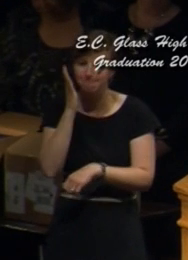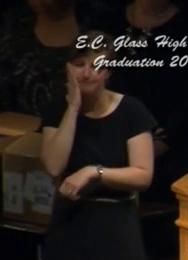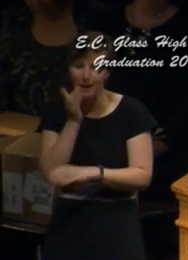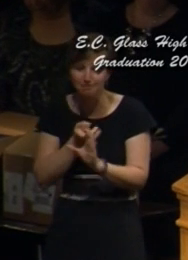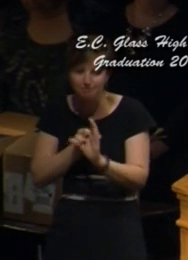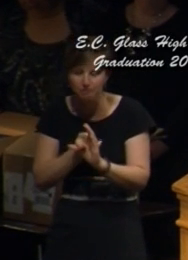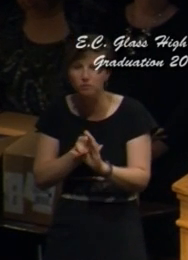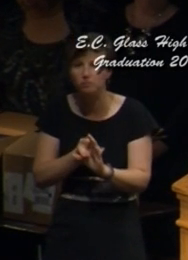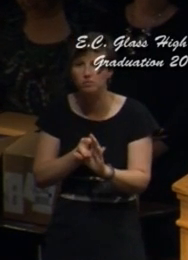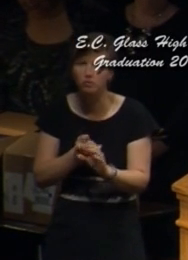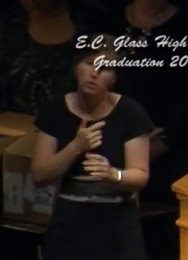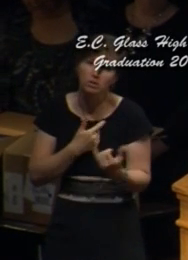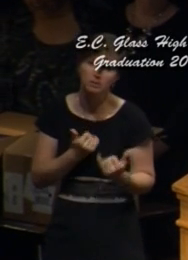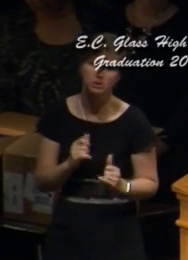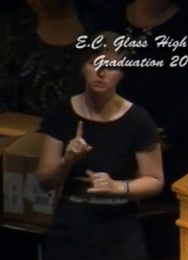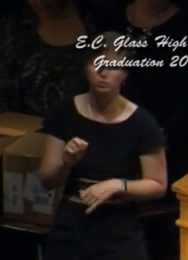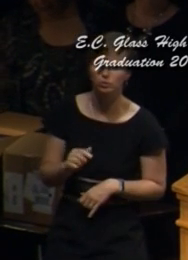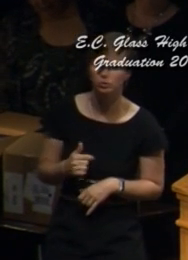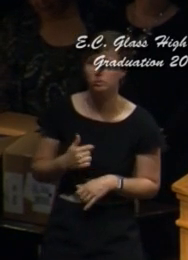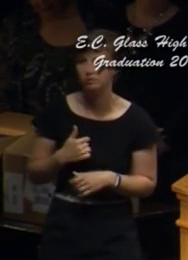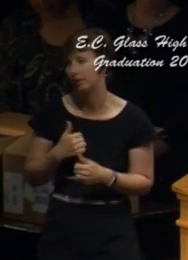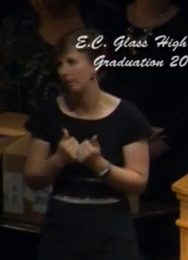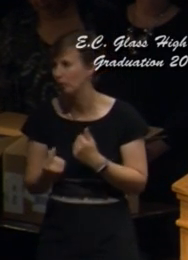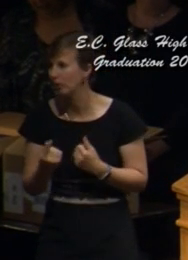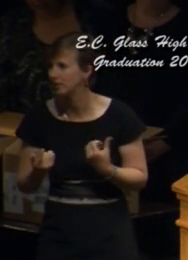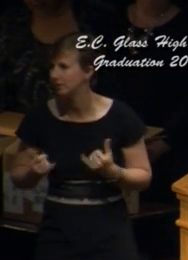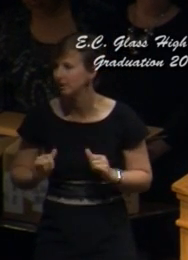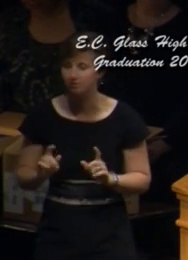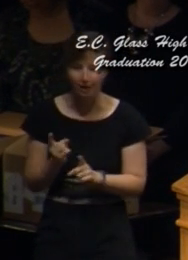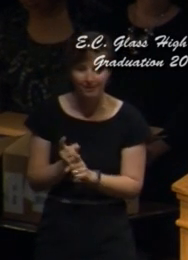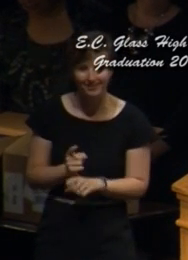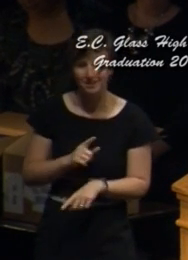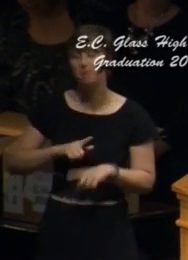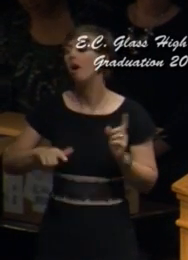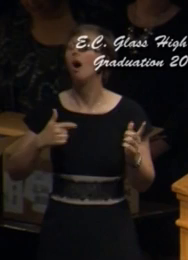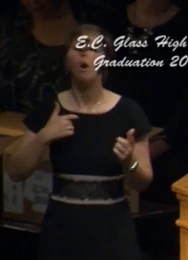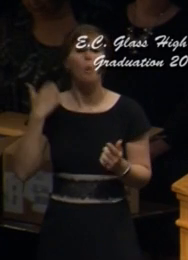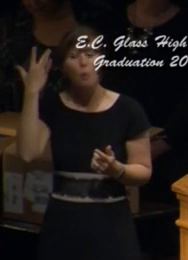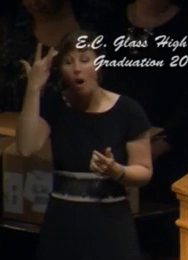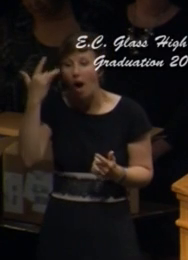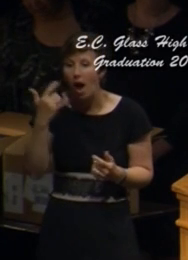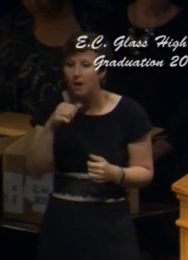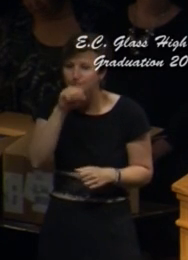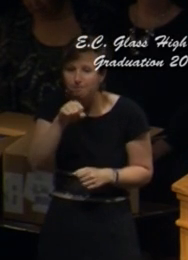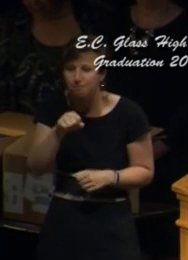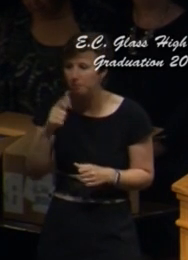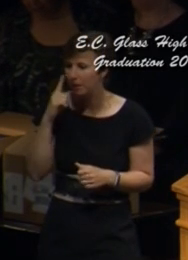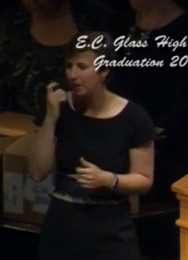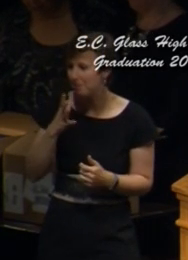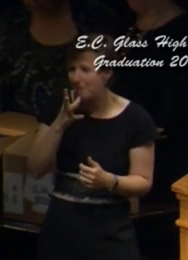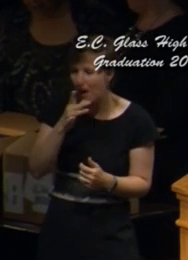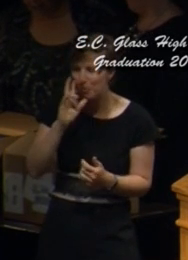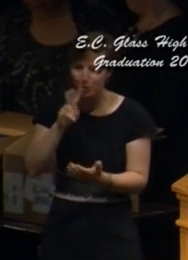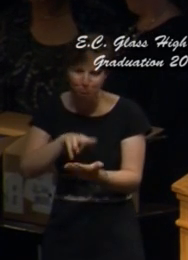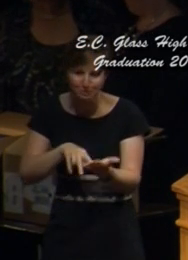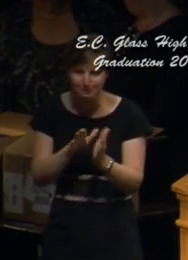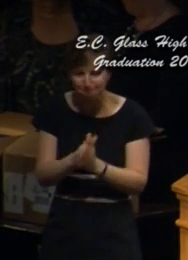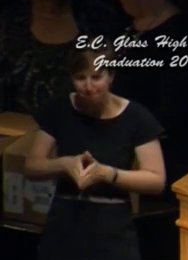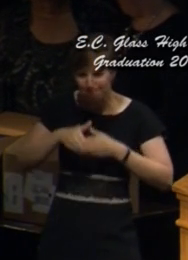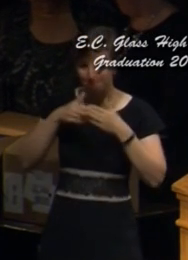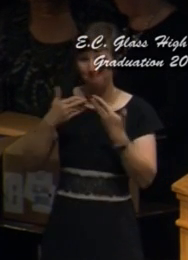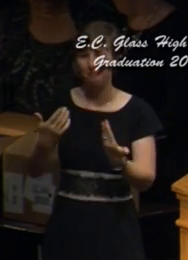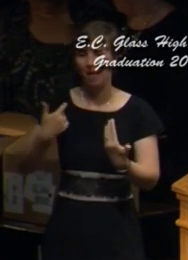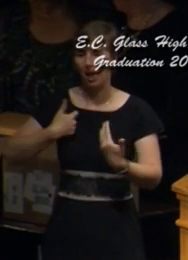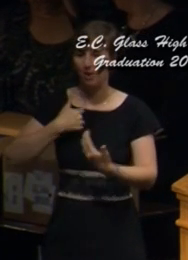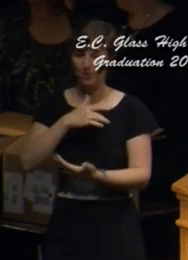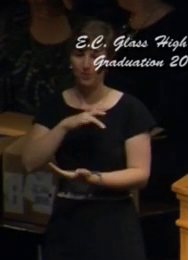I mean, I still do. I guess everyone does. Anyway, I loved it because my mom would read me stories. I would climb into bed in the